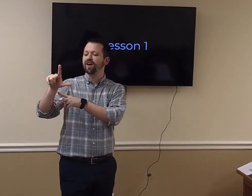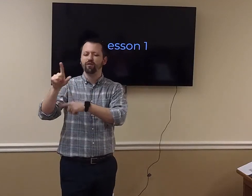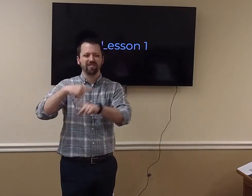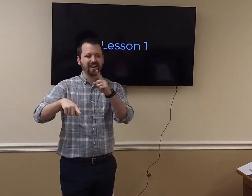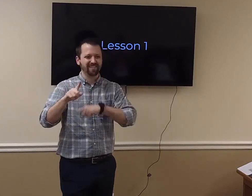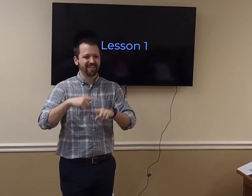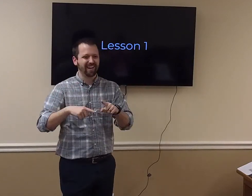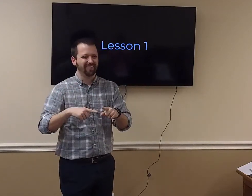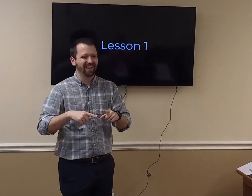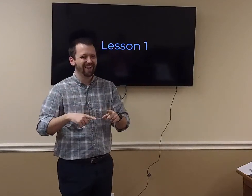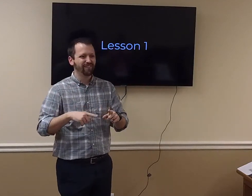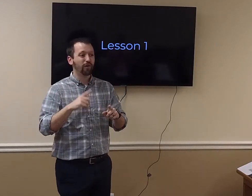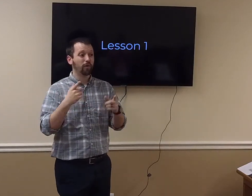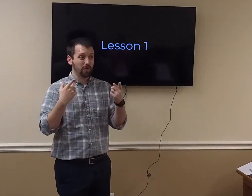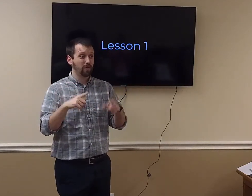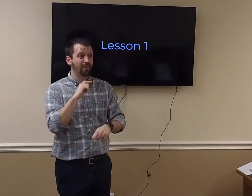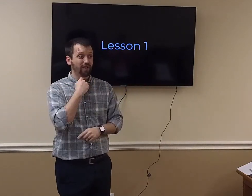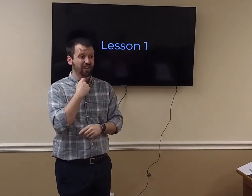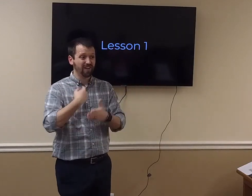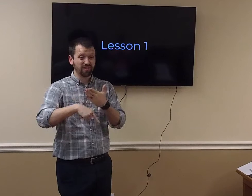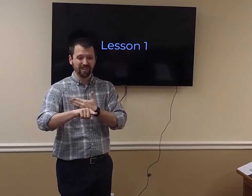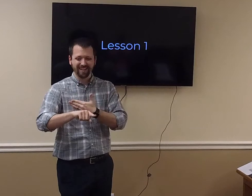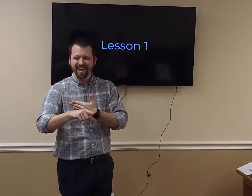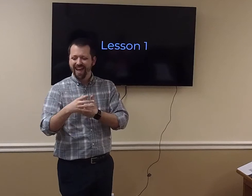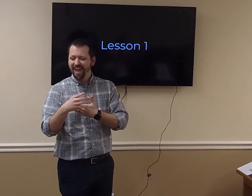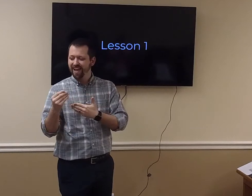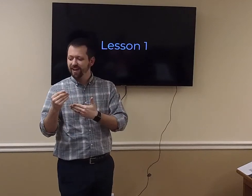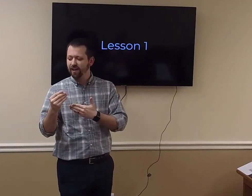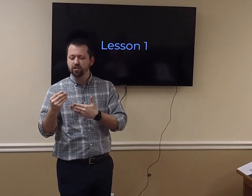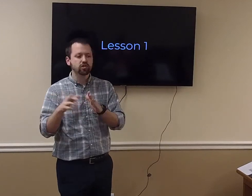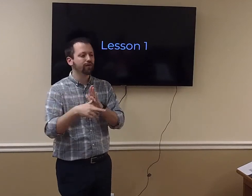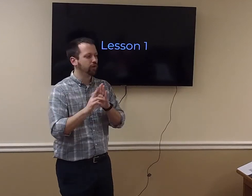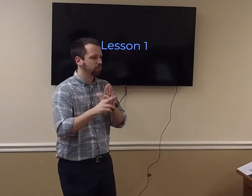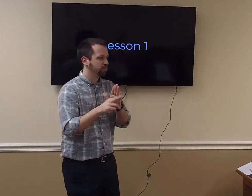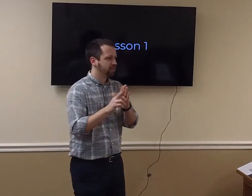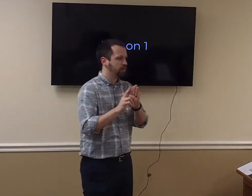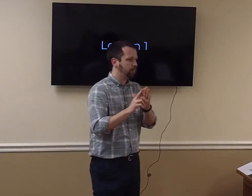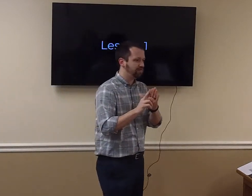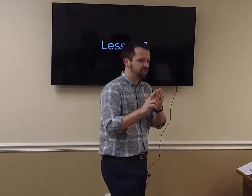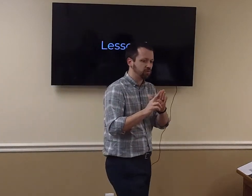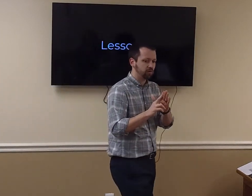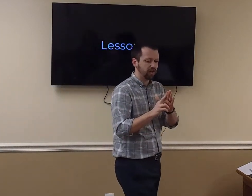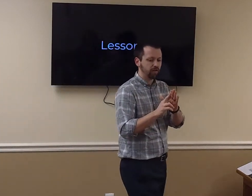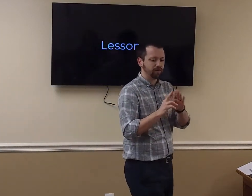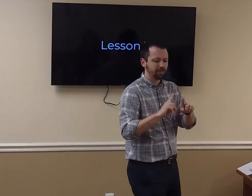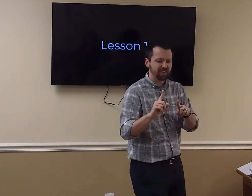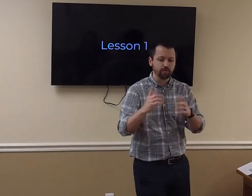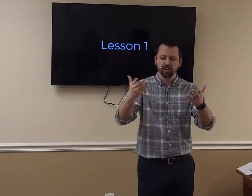survival science for when we are voice off next week, and just a review. So review different things. I want to